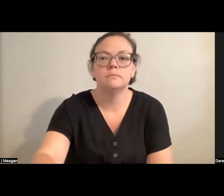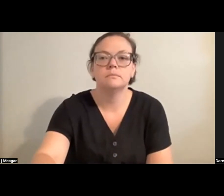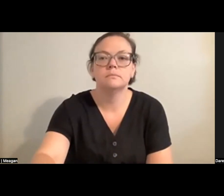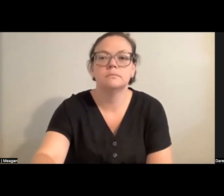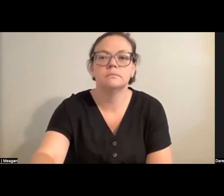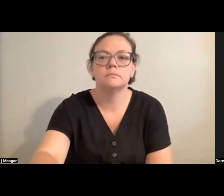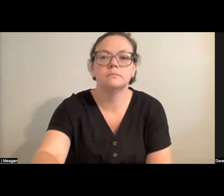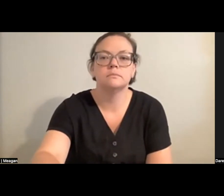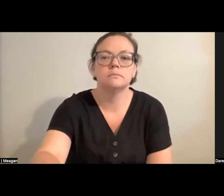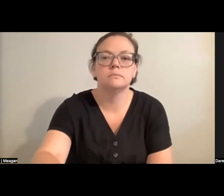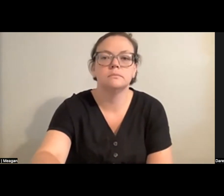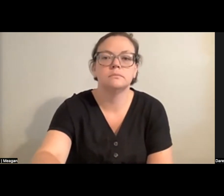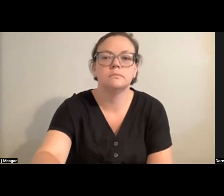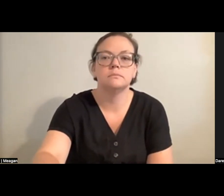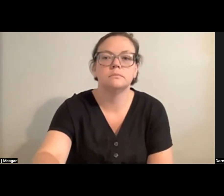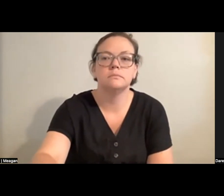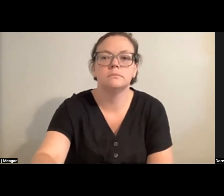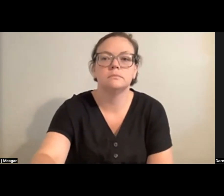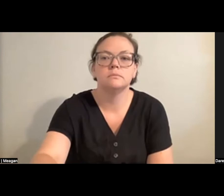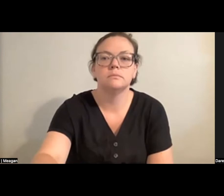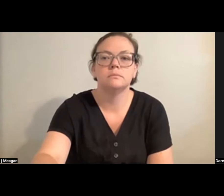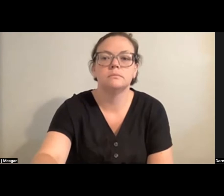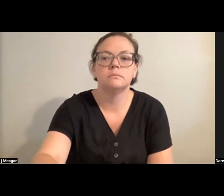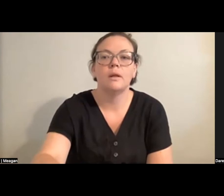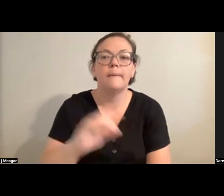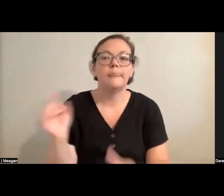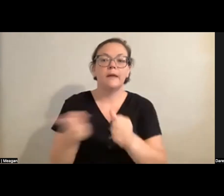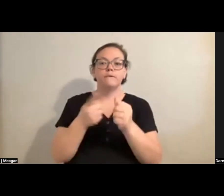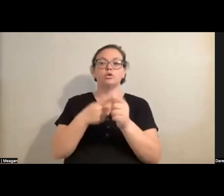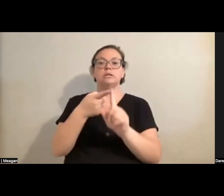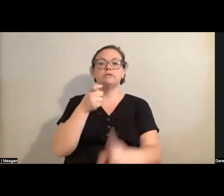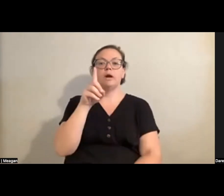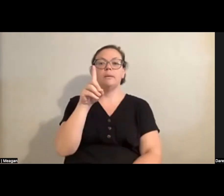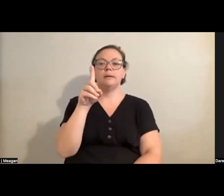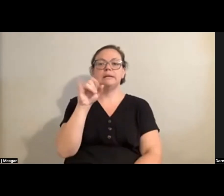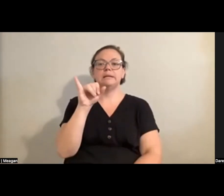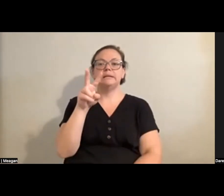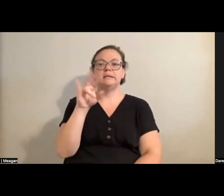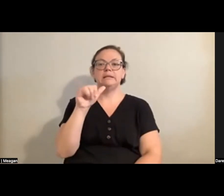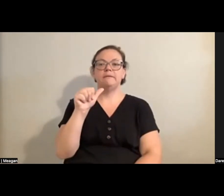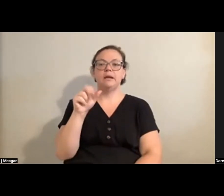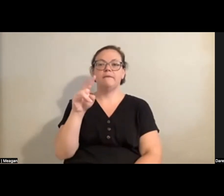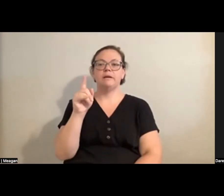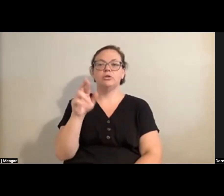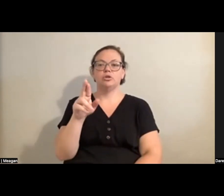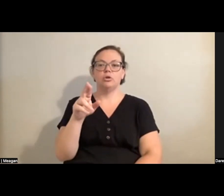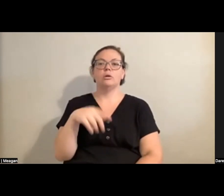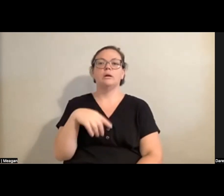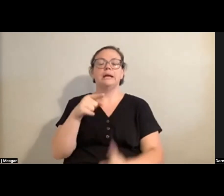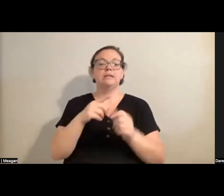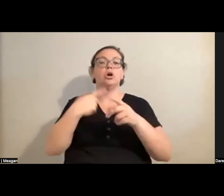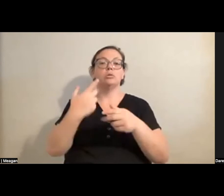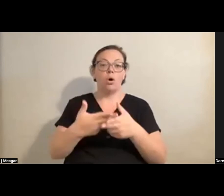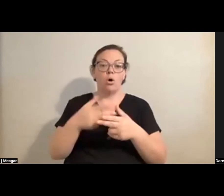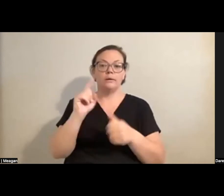Okay, so the first poem I thought we would look at is from Divya Victor from Curb, and it is called First Petition.